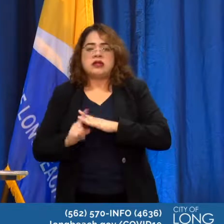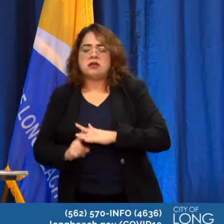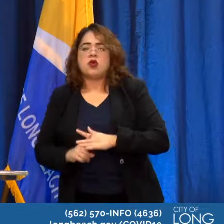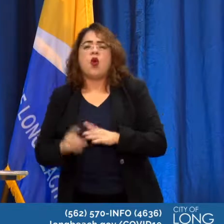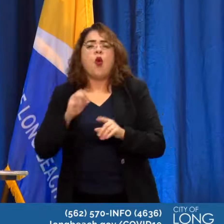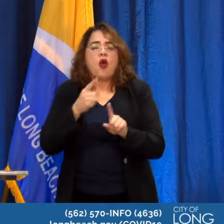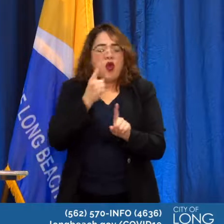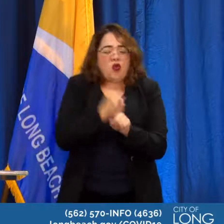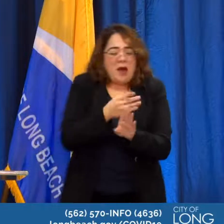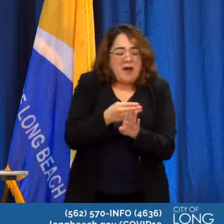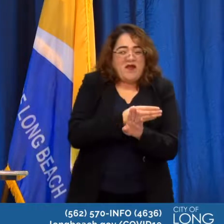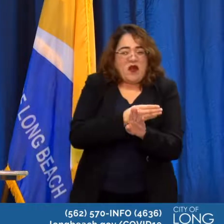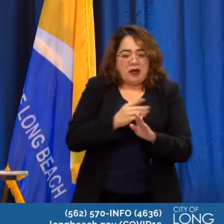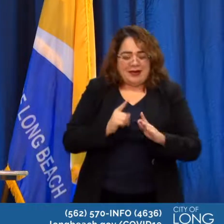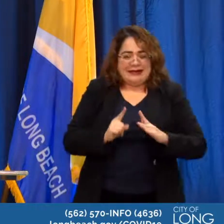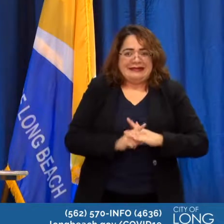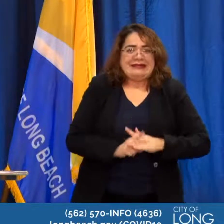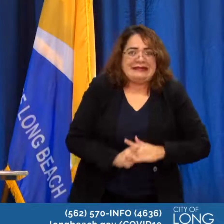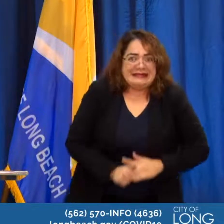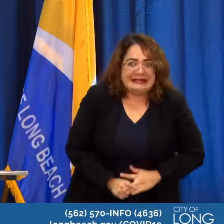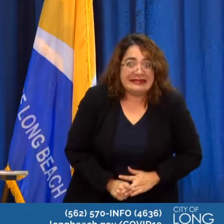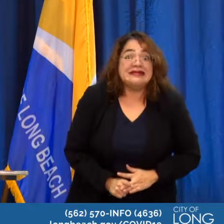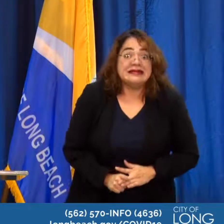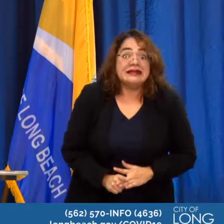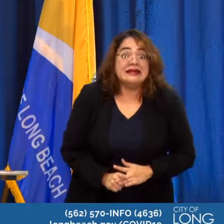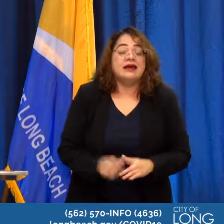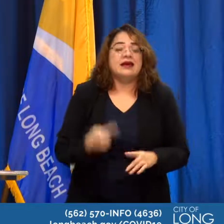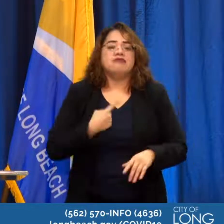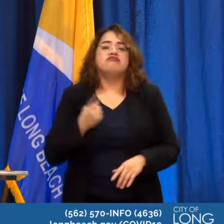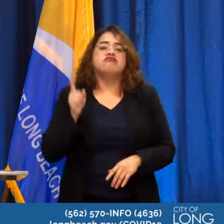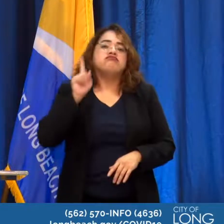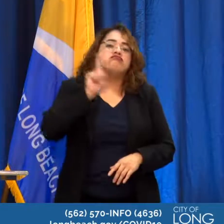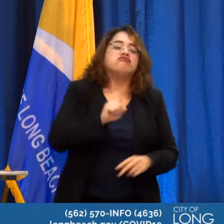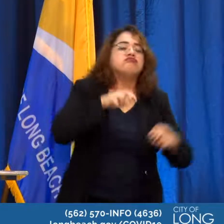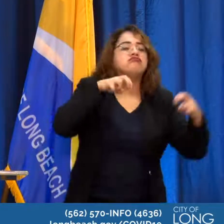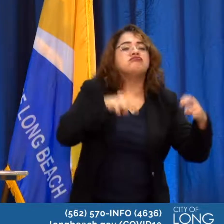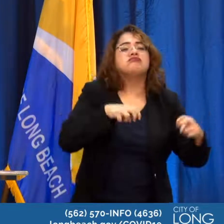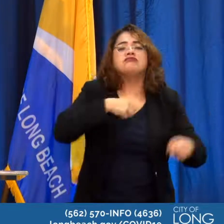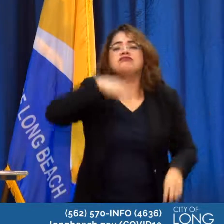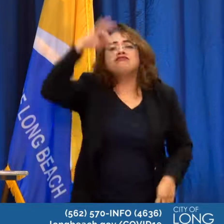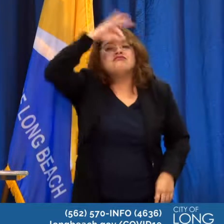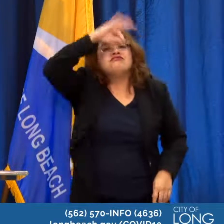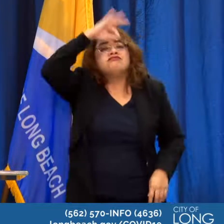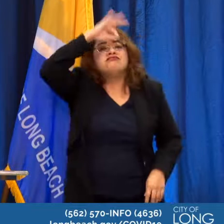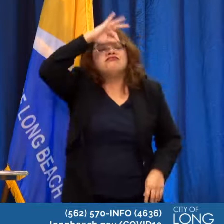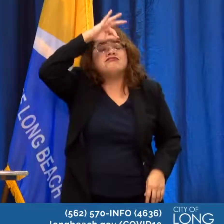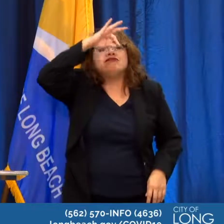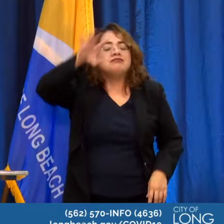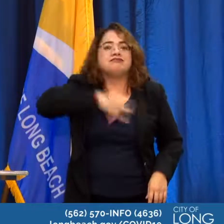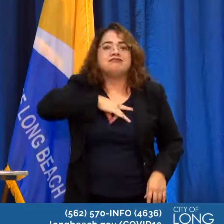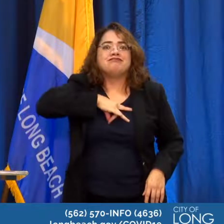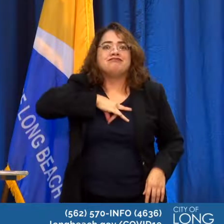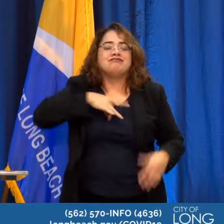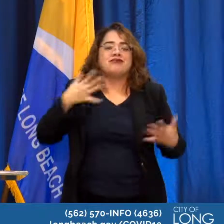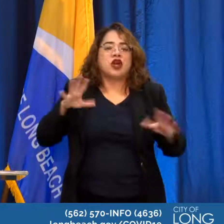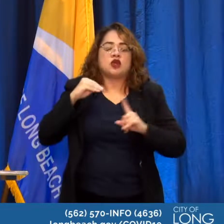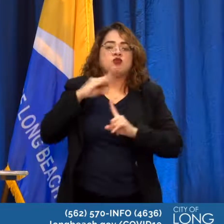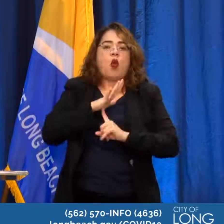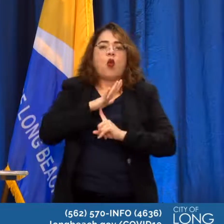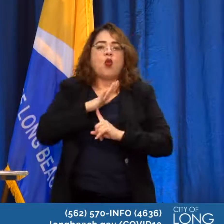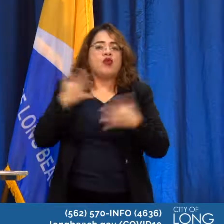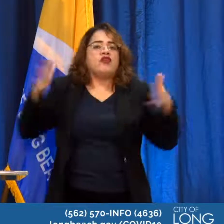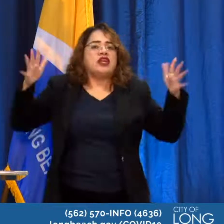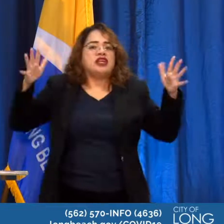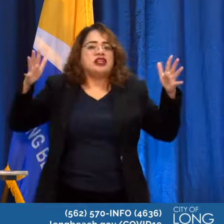with your friends, you may be going out with your family, and you don't know yet what's going on, and that you're sitting there still, no masks and very close